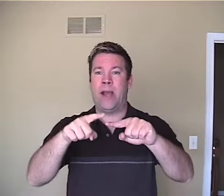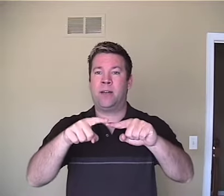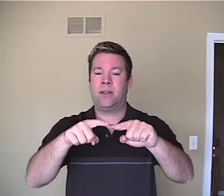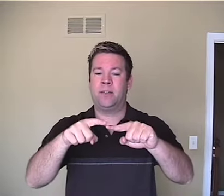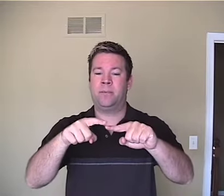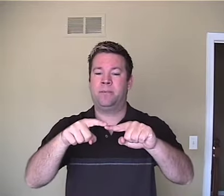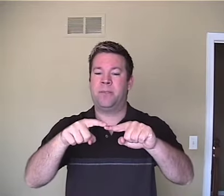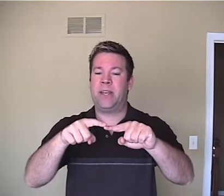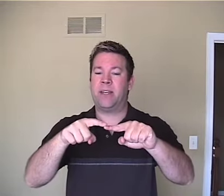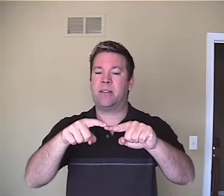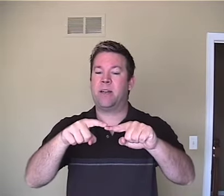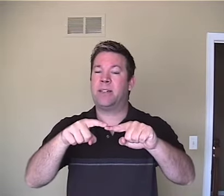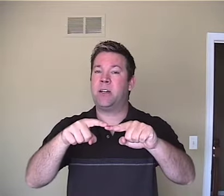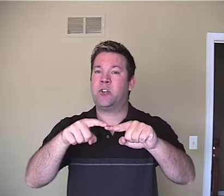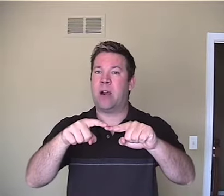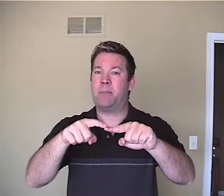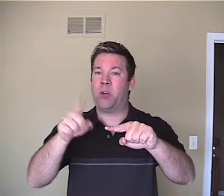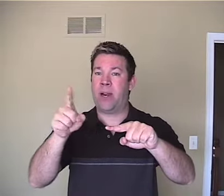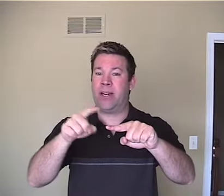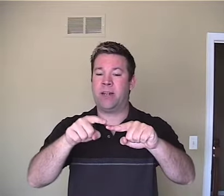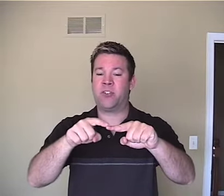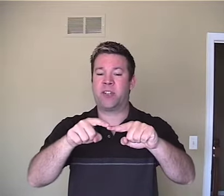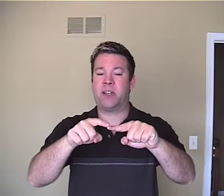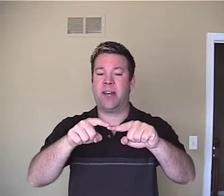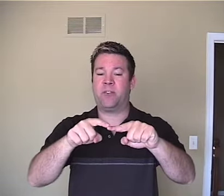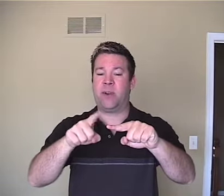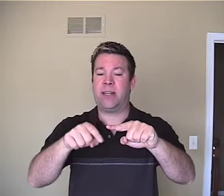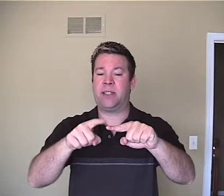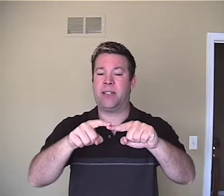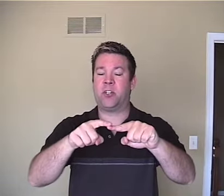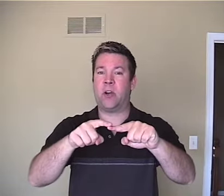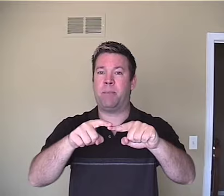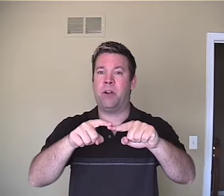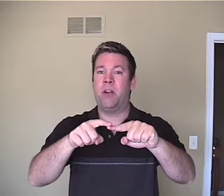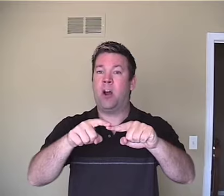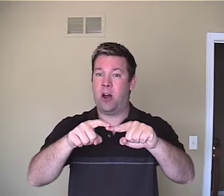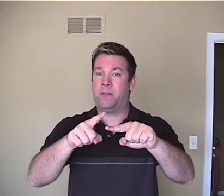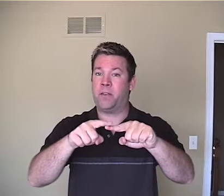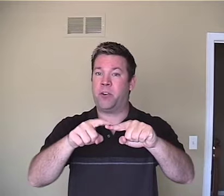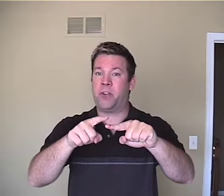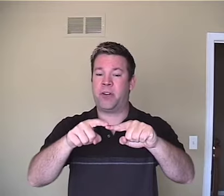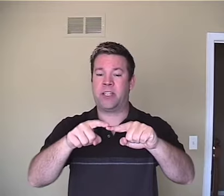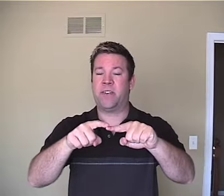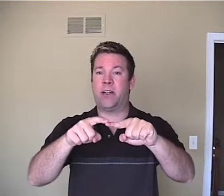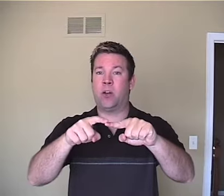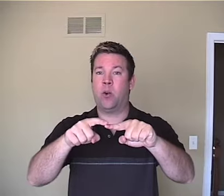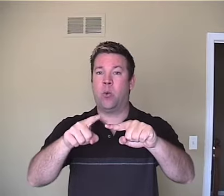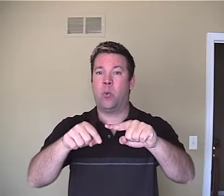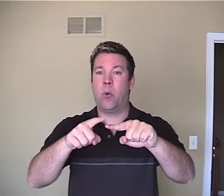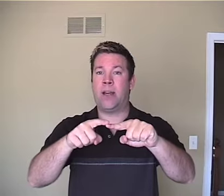When is a teardrop. Your right hand is just going to kind of create a little teardrop off of your other index finger. When?